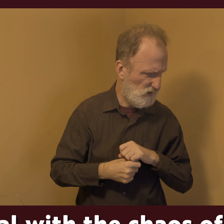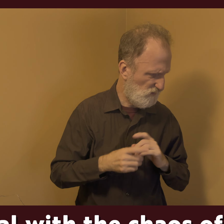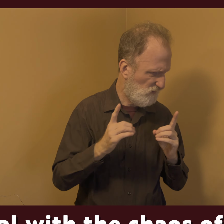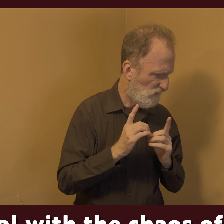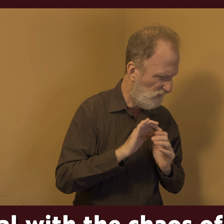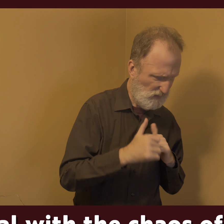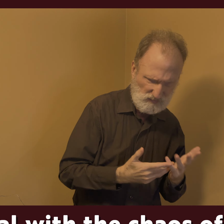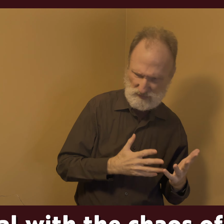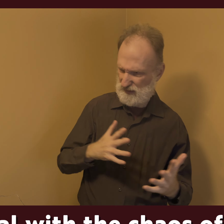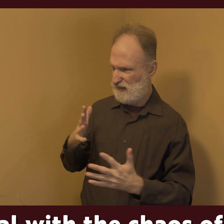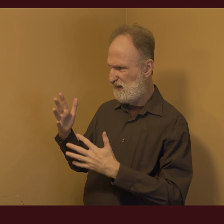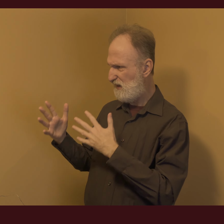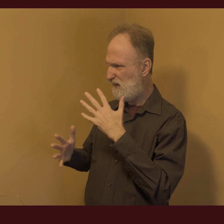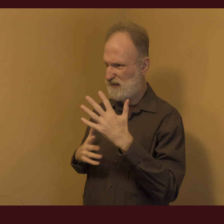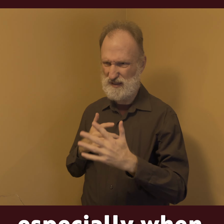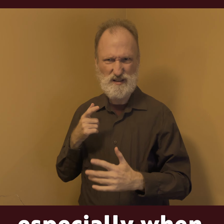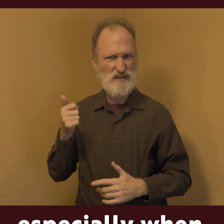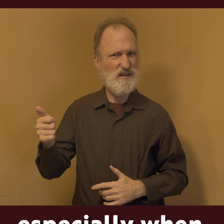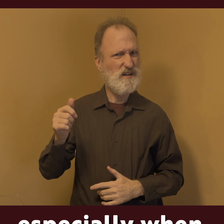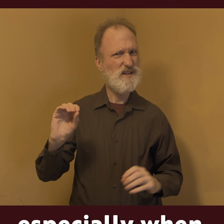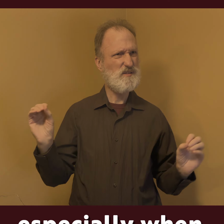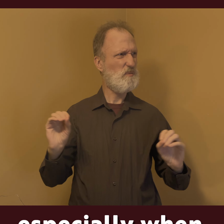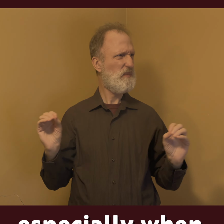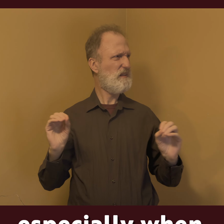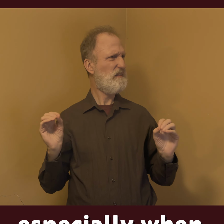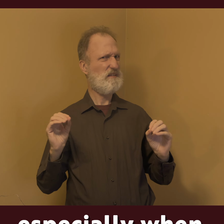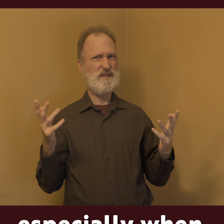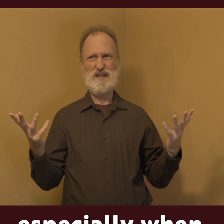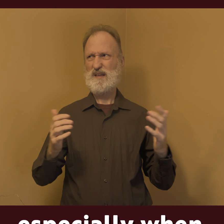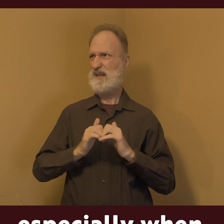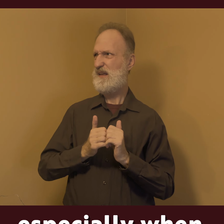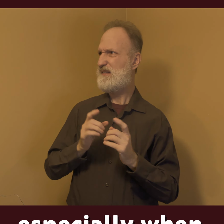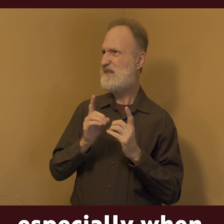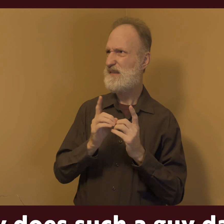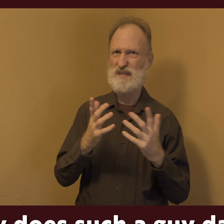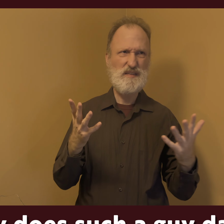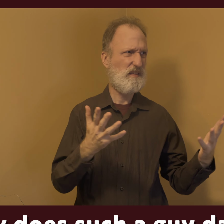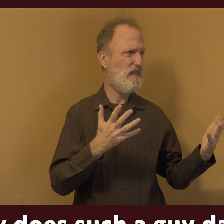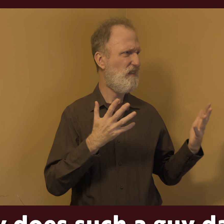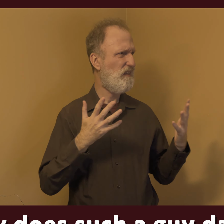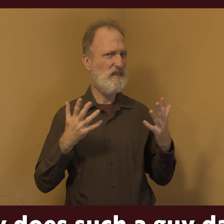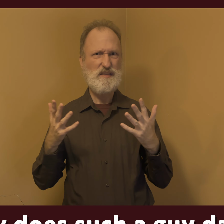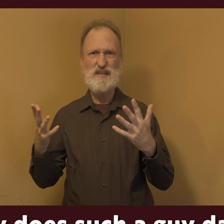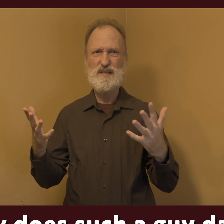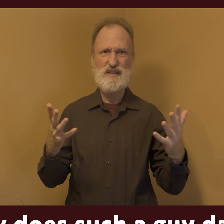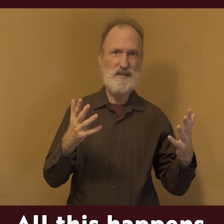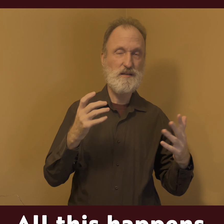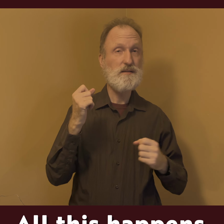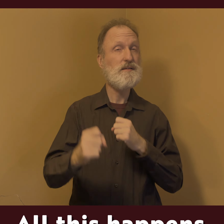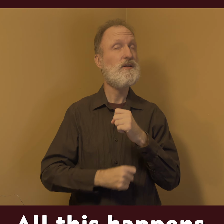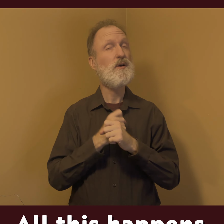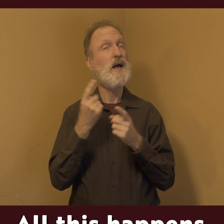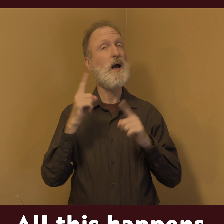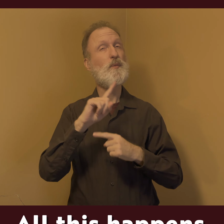dating, especially when he was just a nobody. How does such a guy date? All this happens in the year